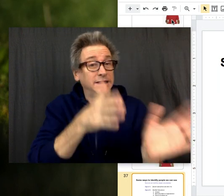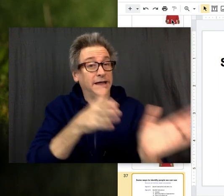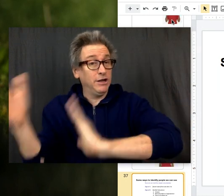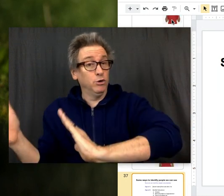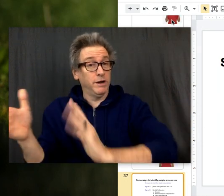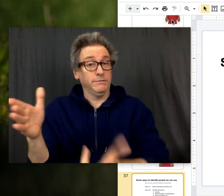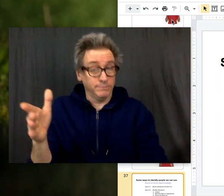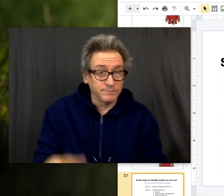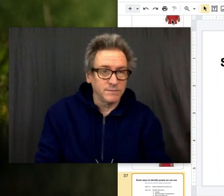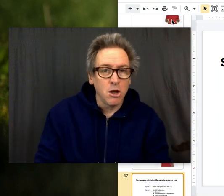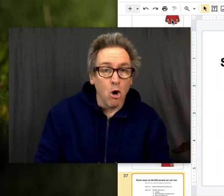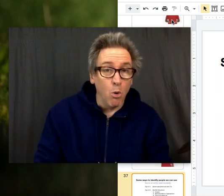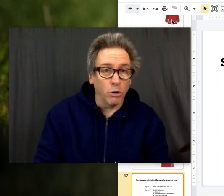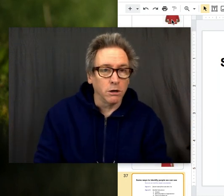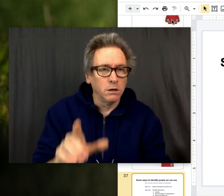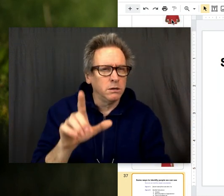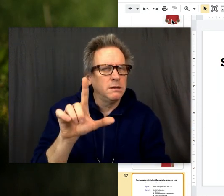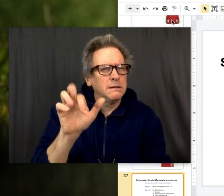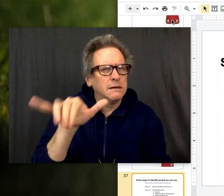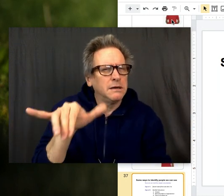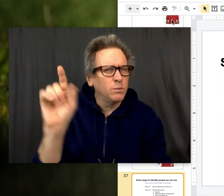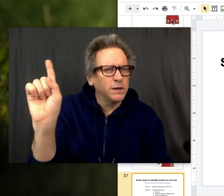So Larry who, right? Or